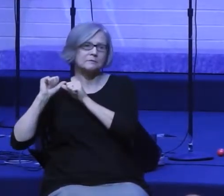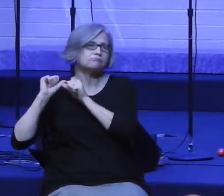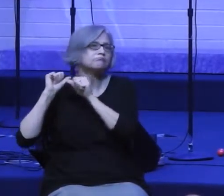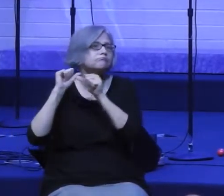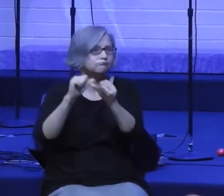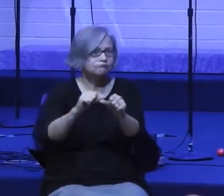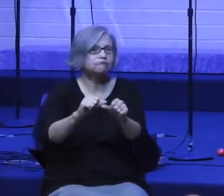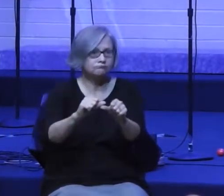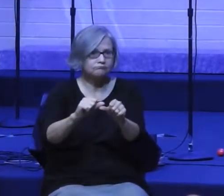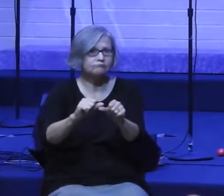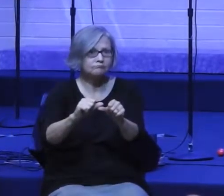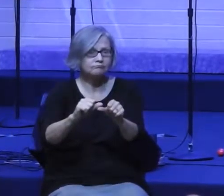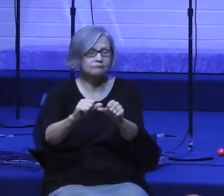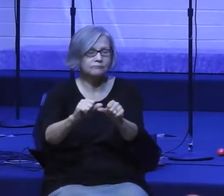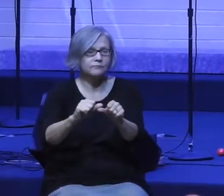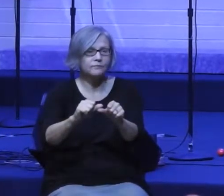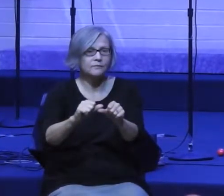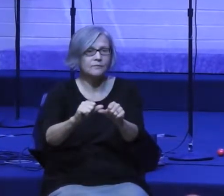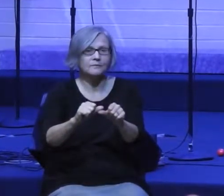be.